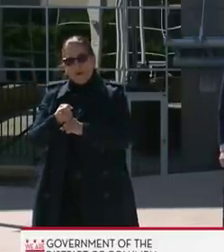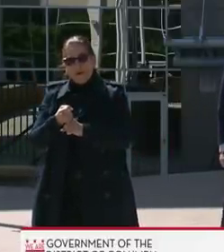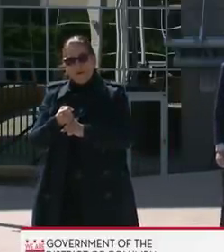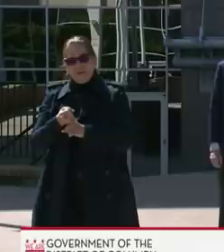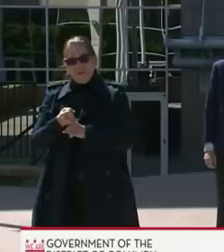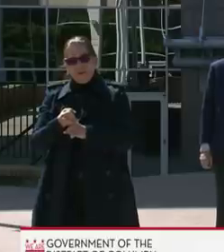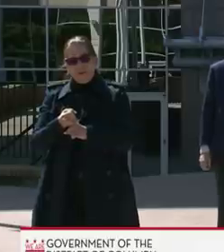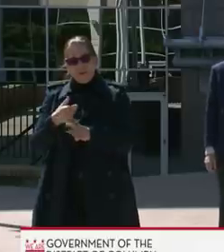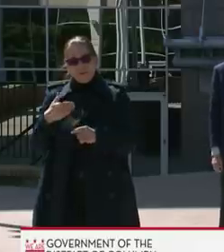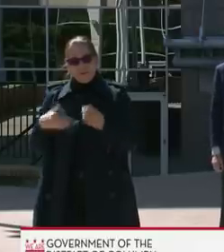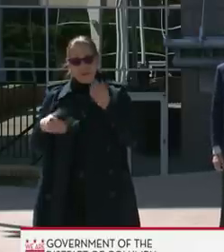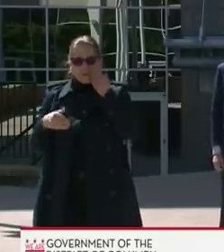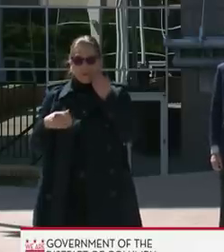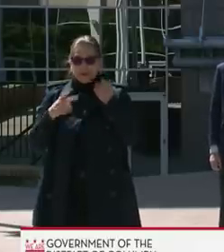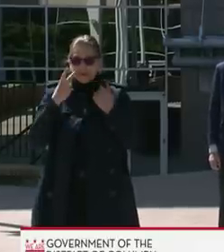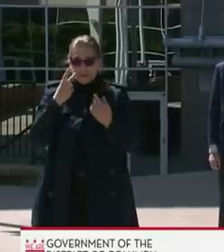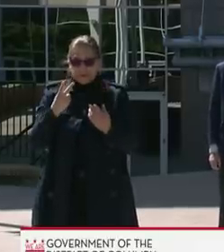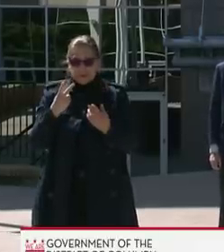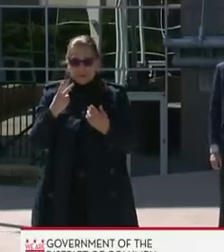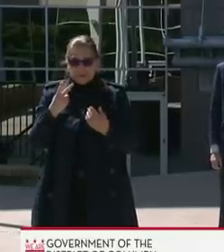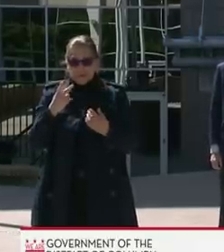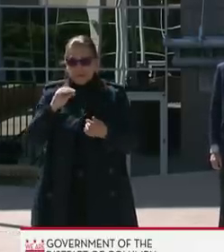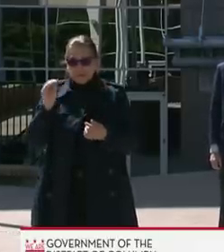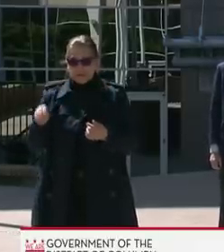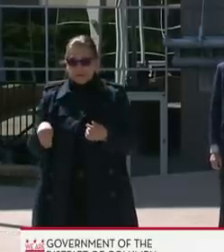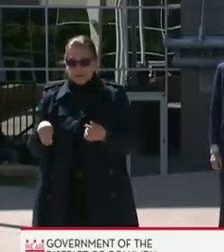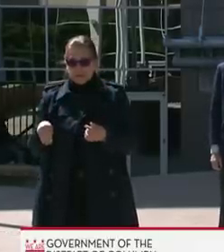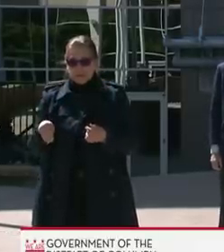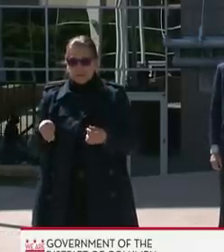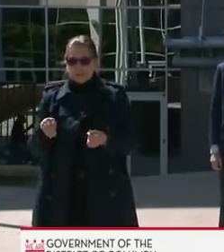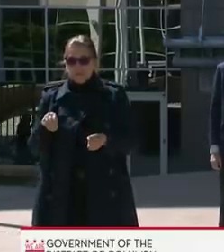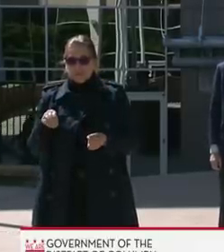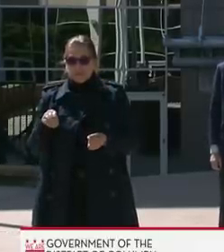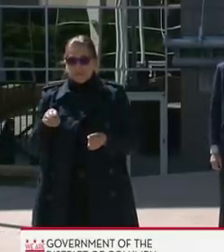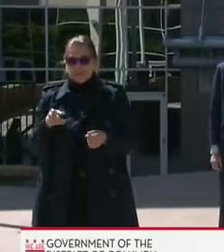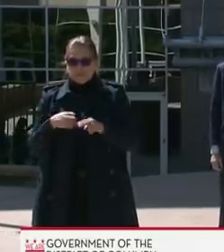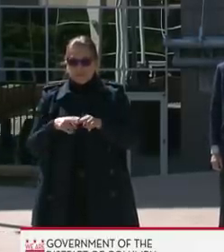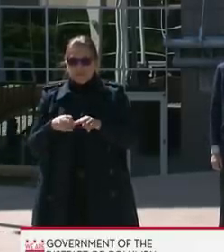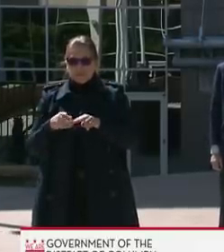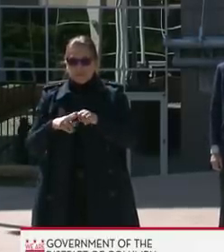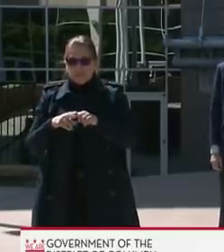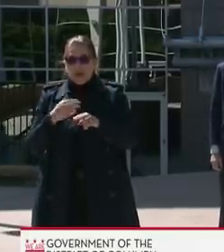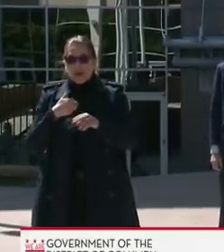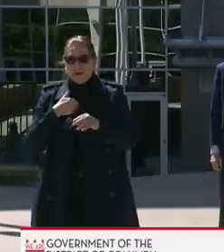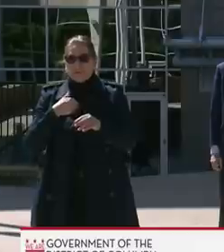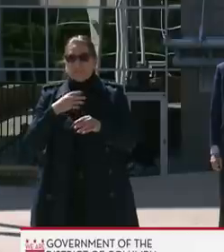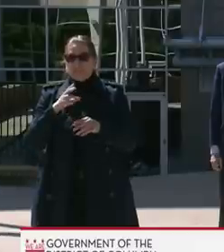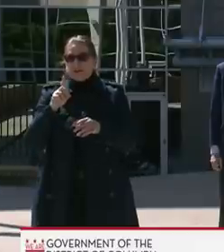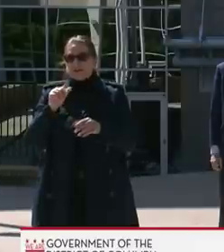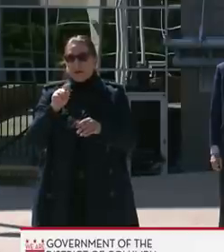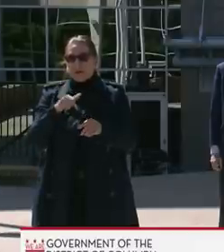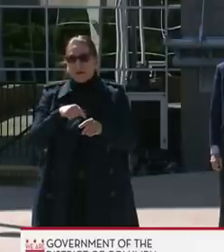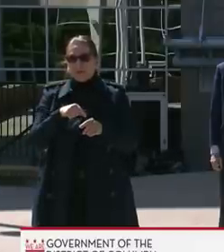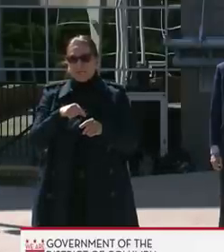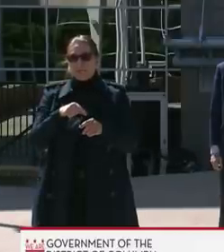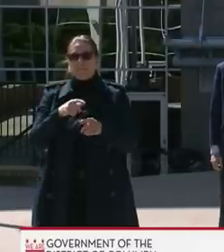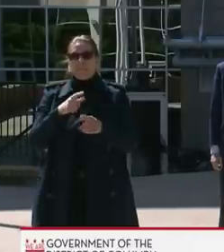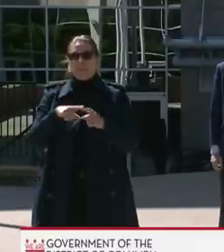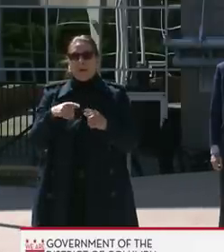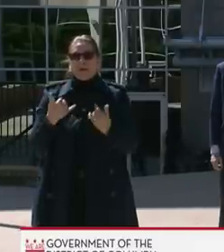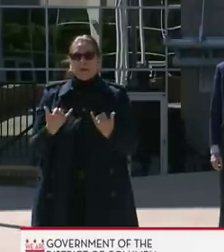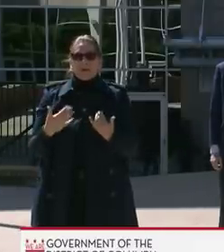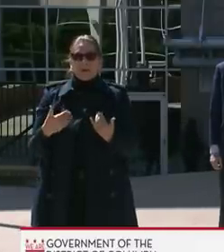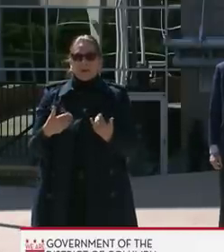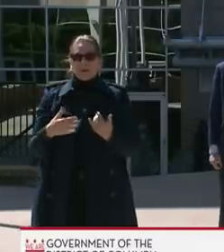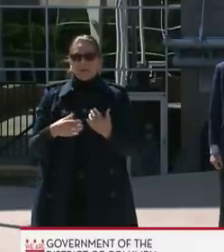the percentages, and you can also see that there is some information that we don't have yet, and we're still trying to get it from the people who